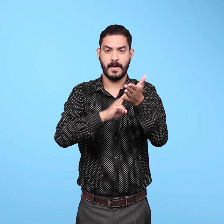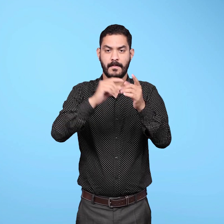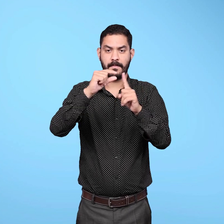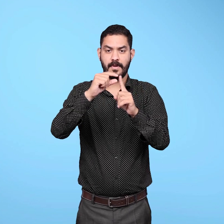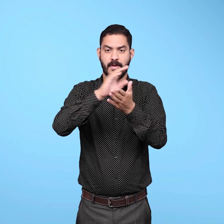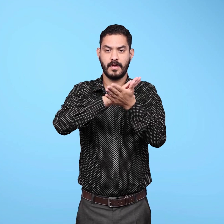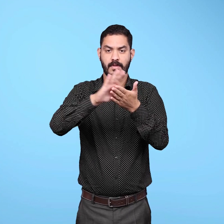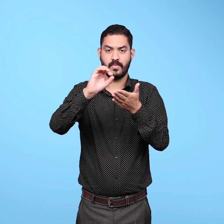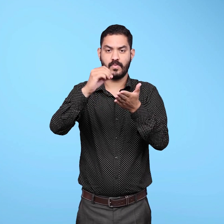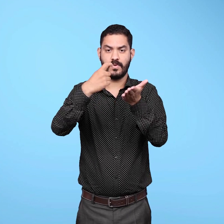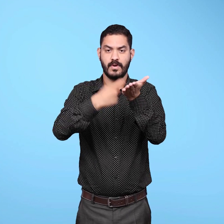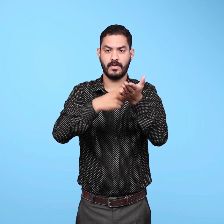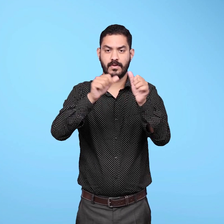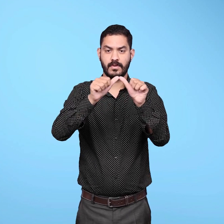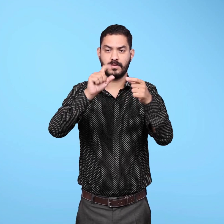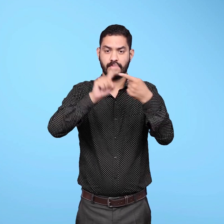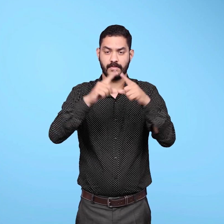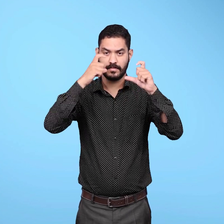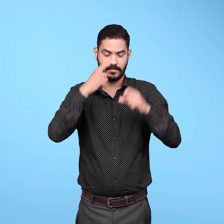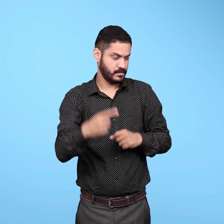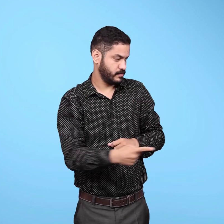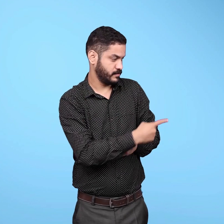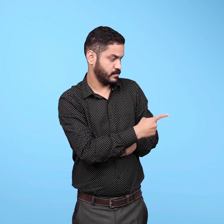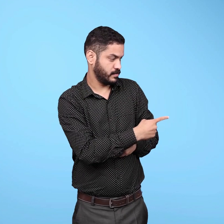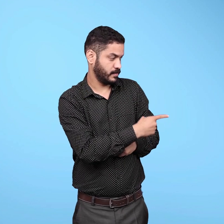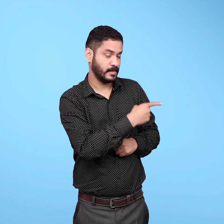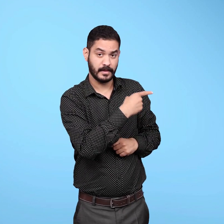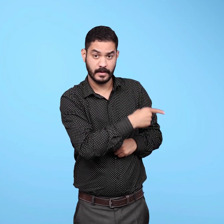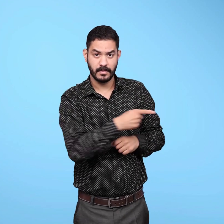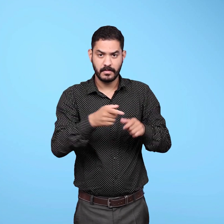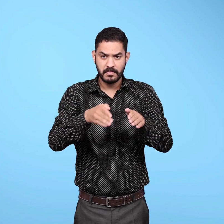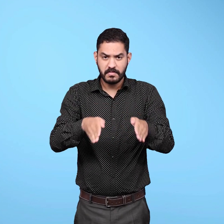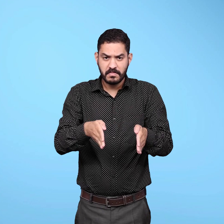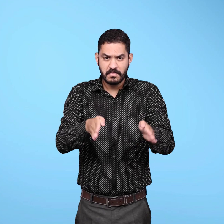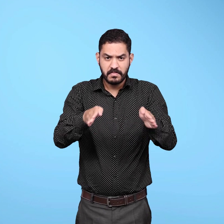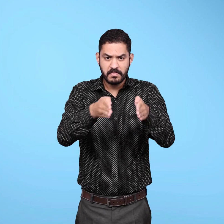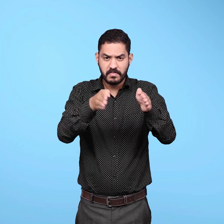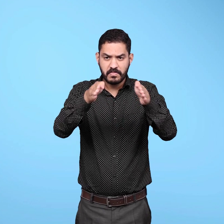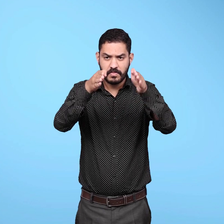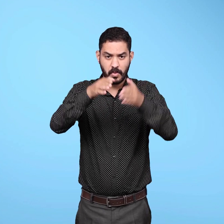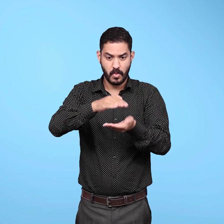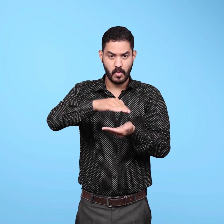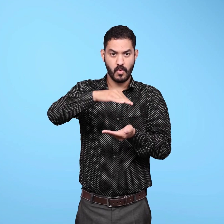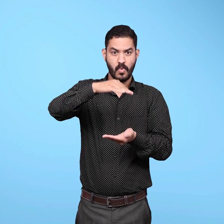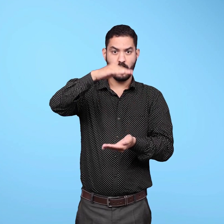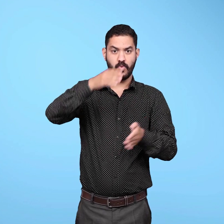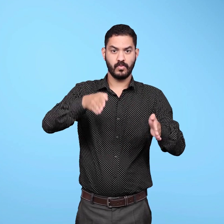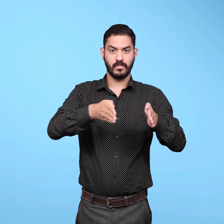oil, and stamped red-glazed pottery known as Aretine ware, which was